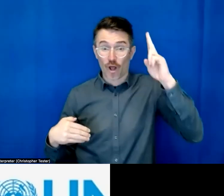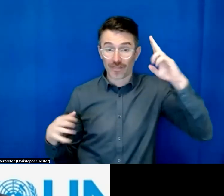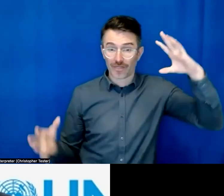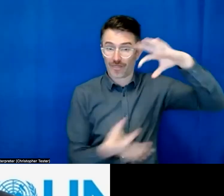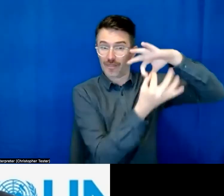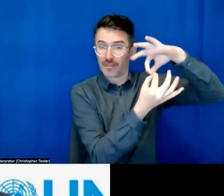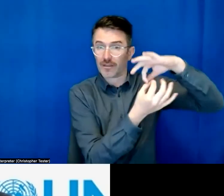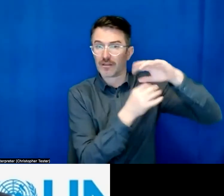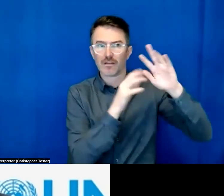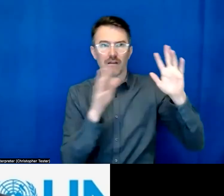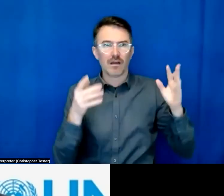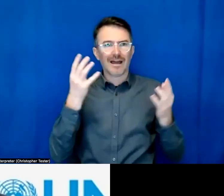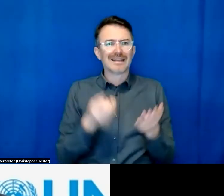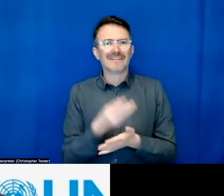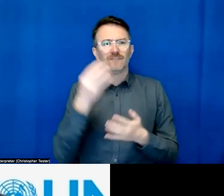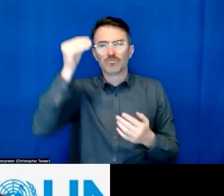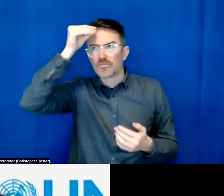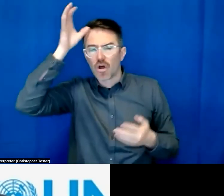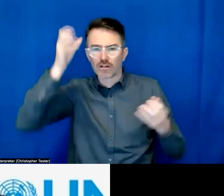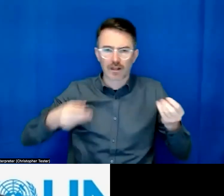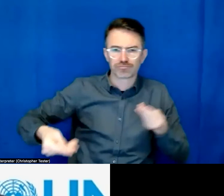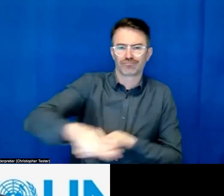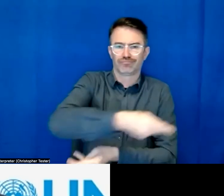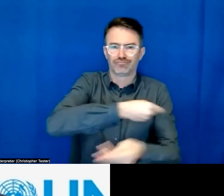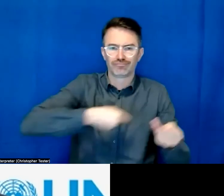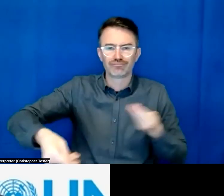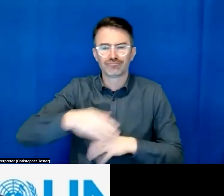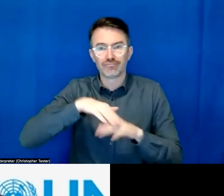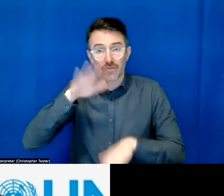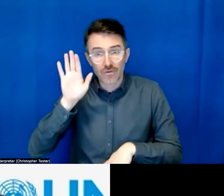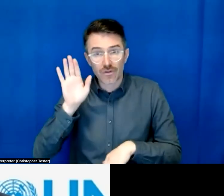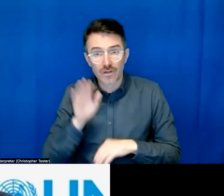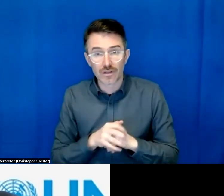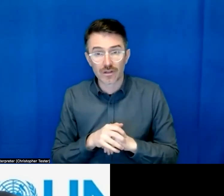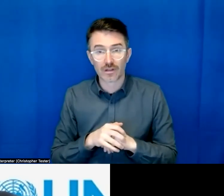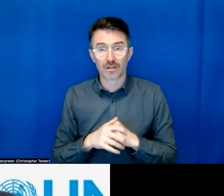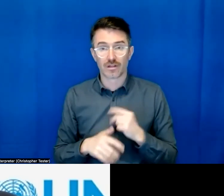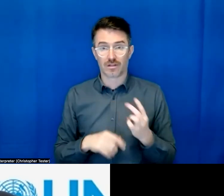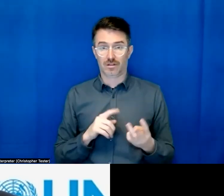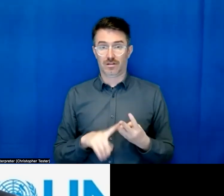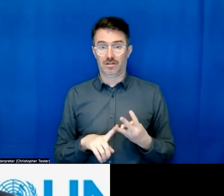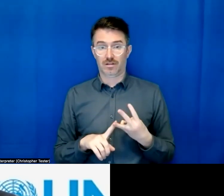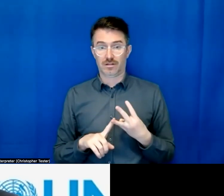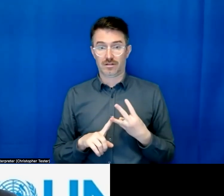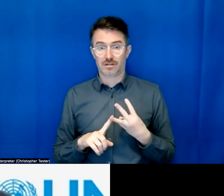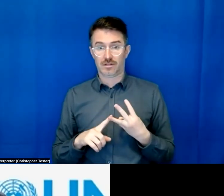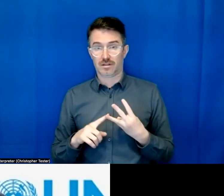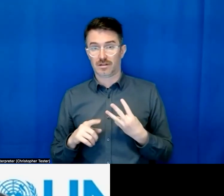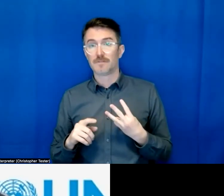triangular cooperation where it is not difficult for multiple regions to come together. And that is one of the role we are